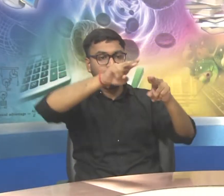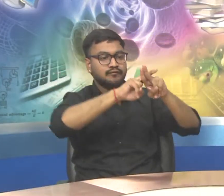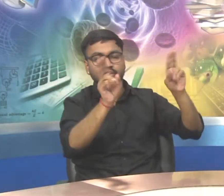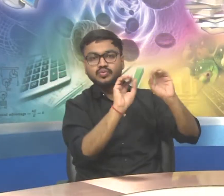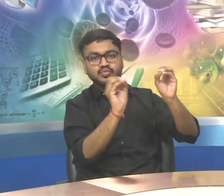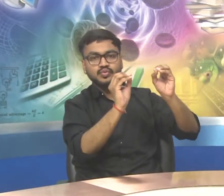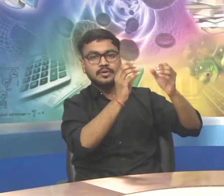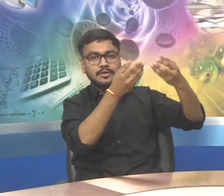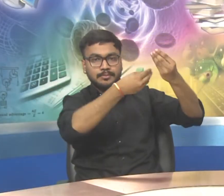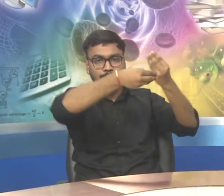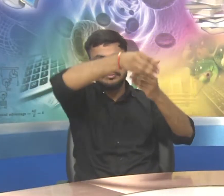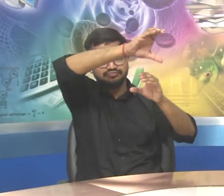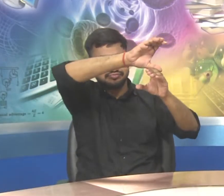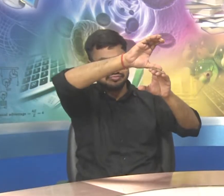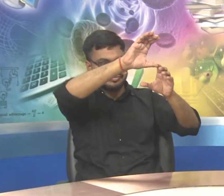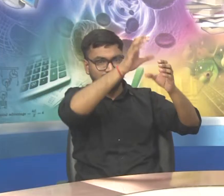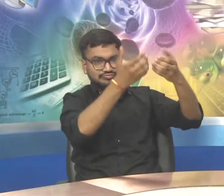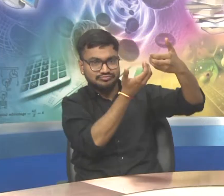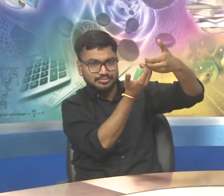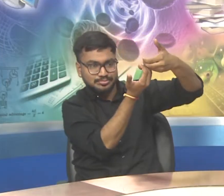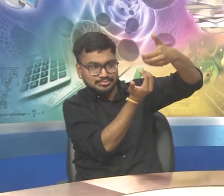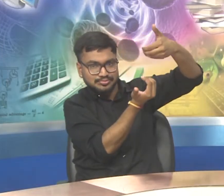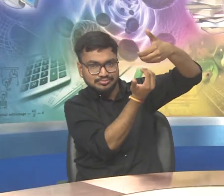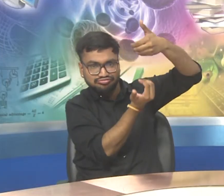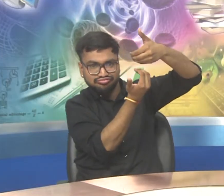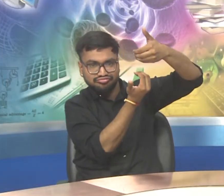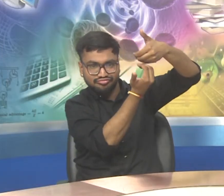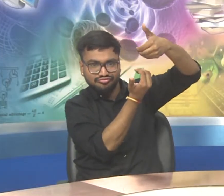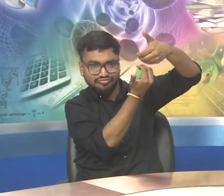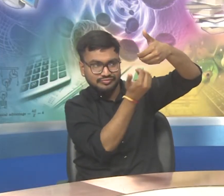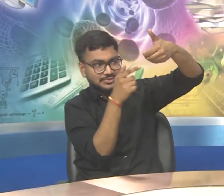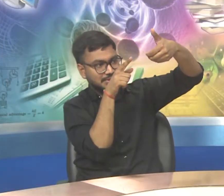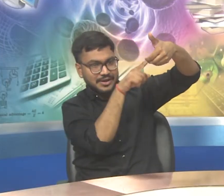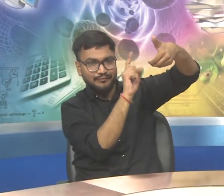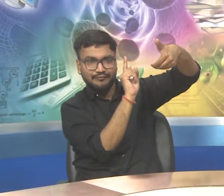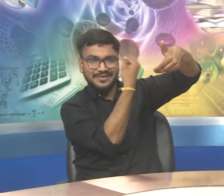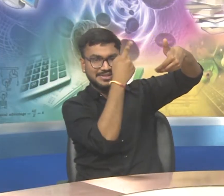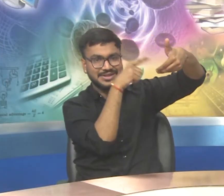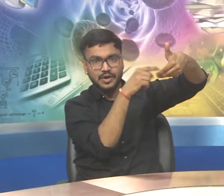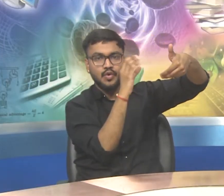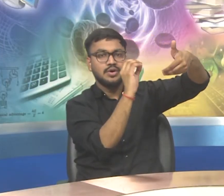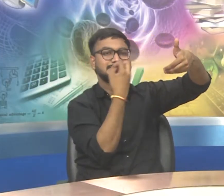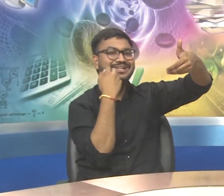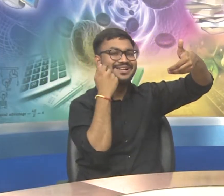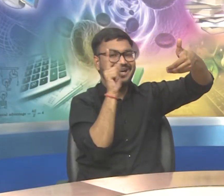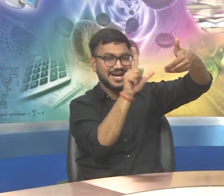Slowly, the two liquids will form two separate layers.